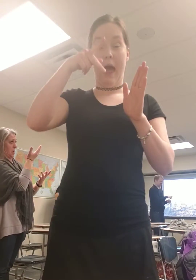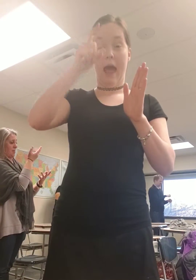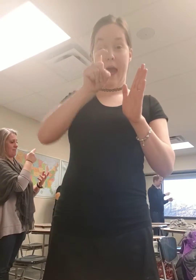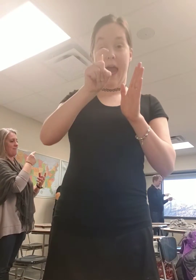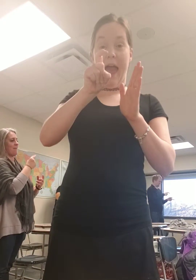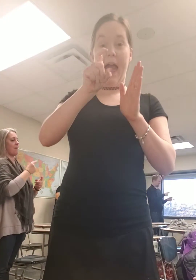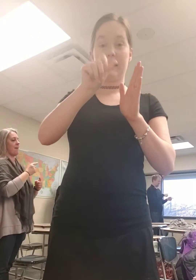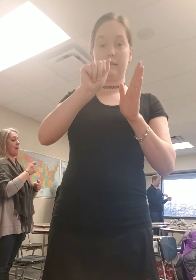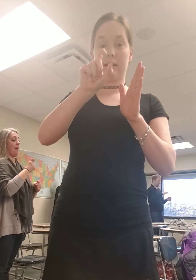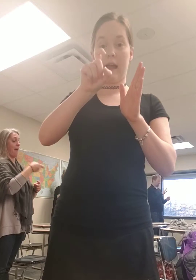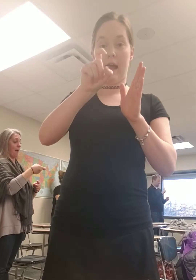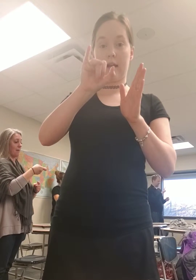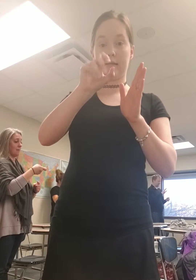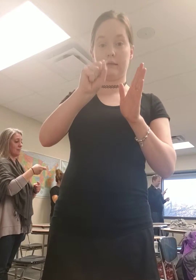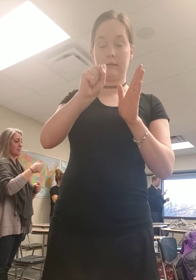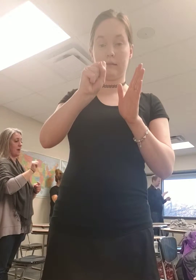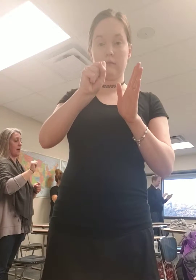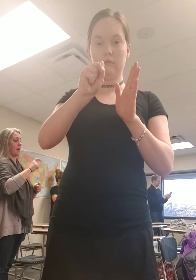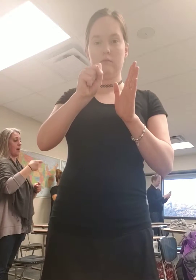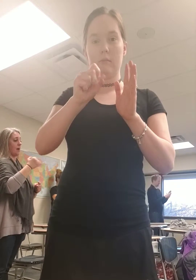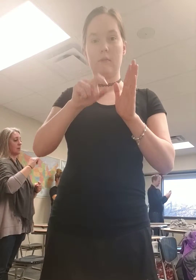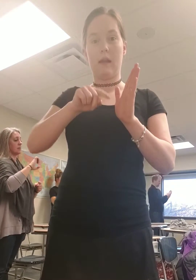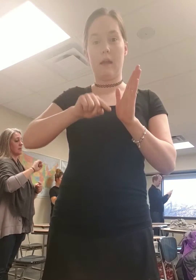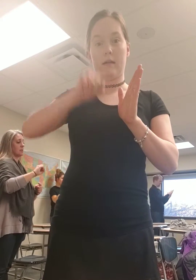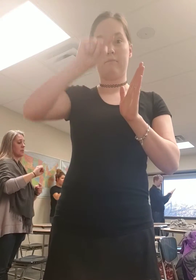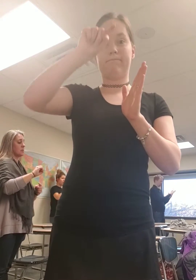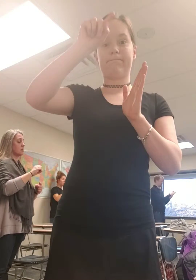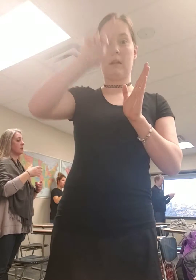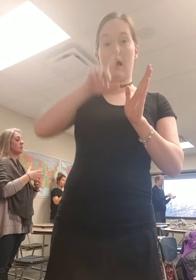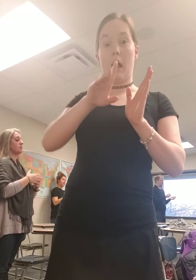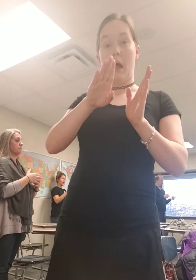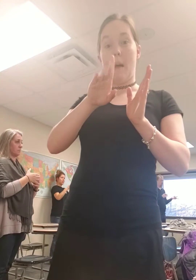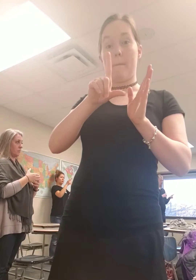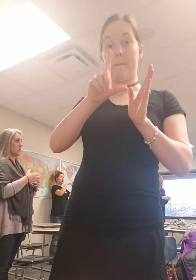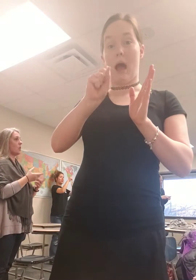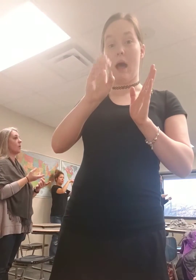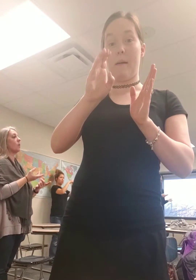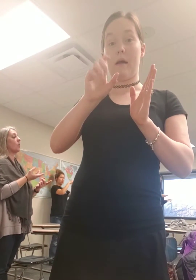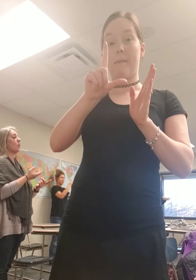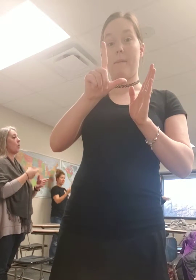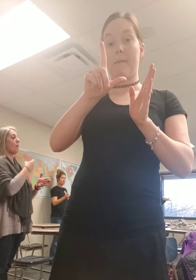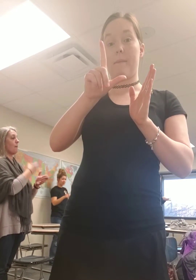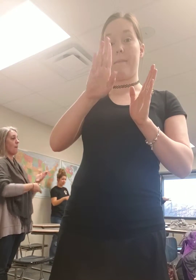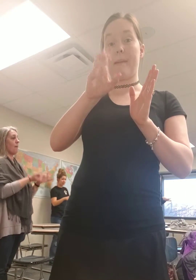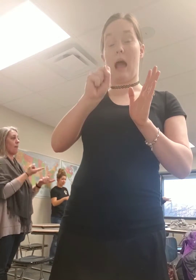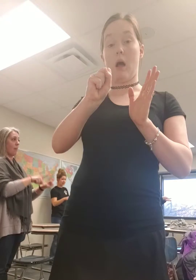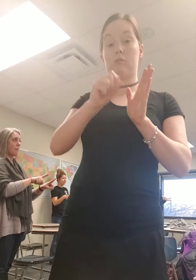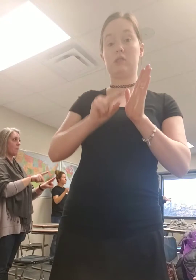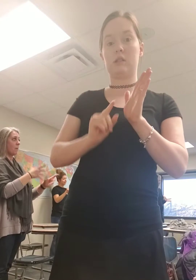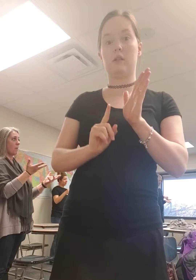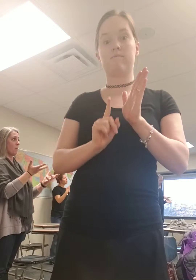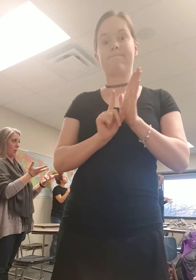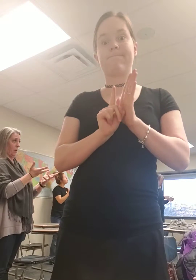increasing, what's happening to the cost? It's also increasing on both of these, which means if